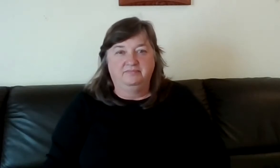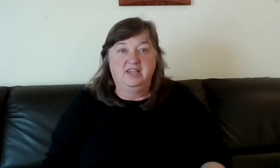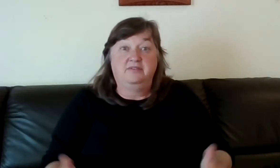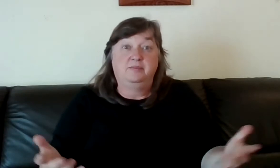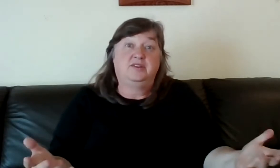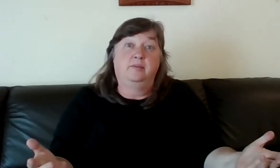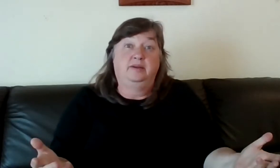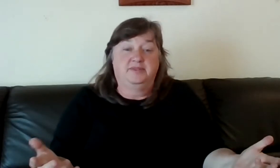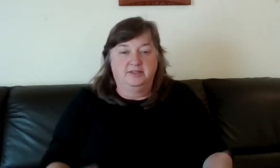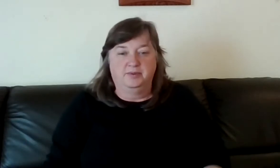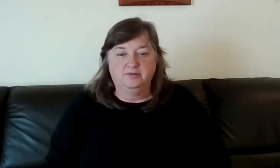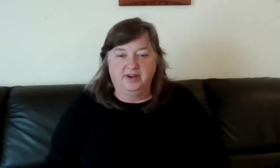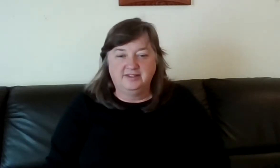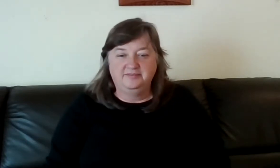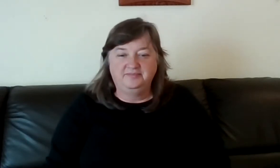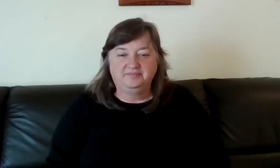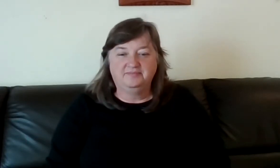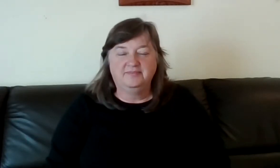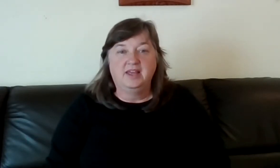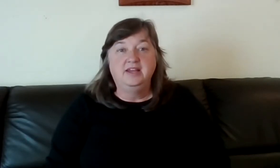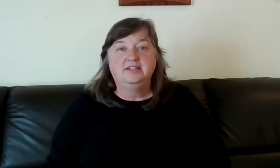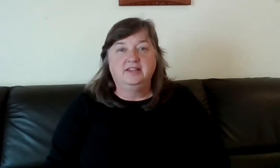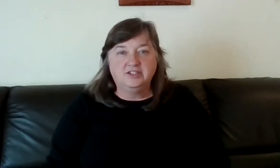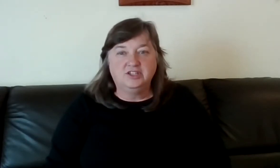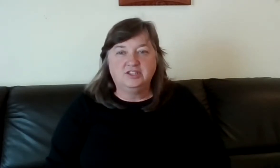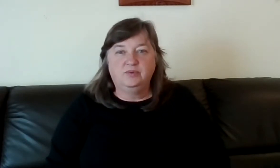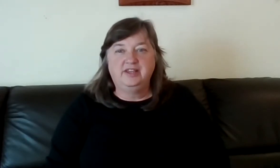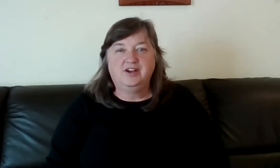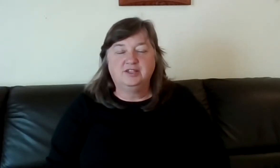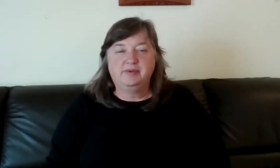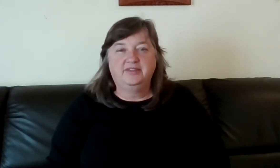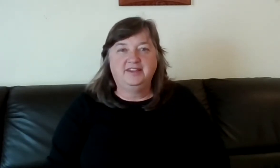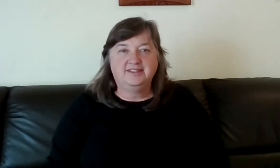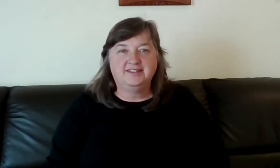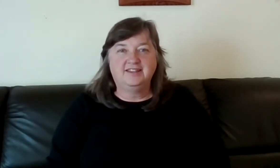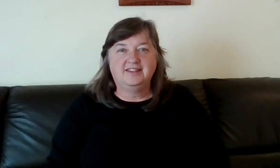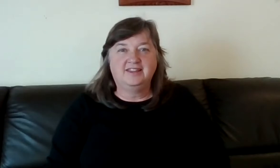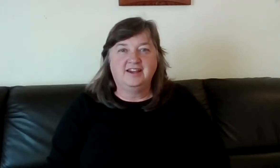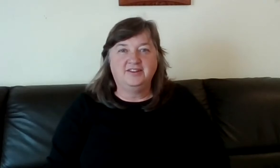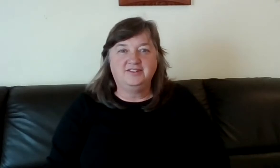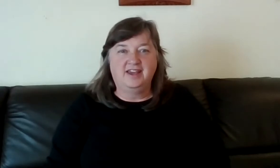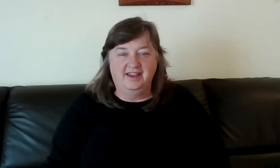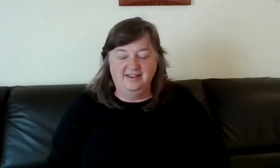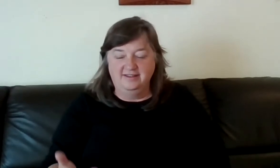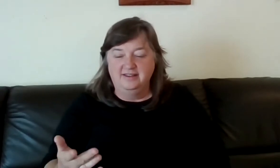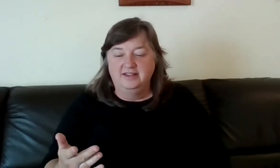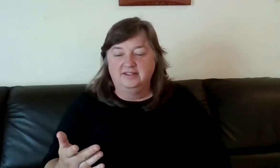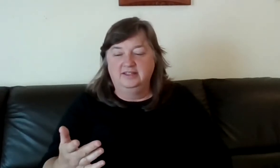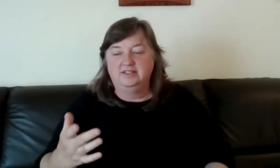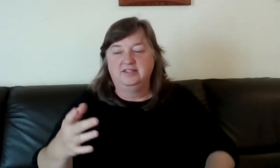think of them as homonyms, I suppose, right? Delicious. We talked about this the other day. Delicious